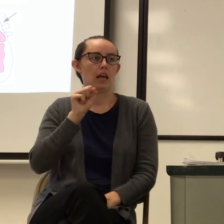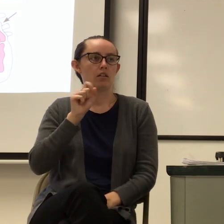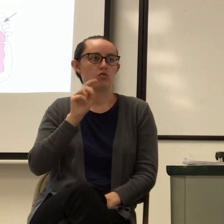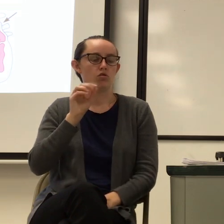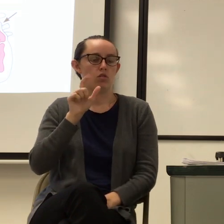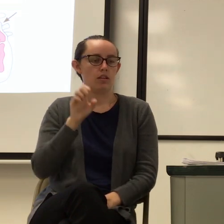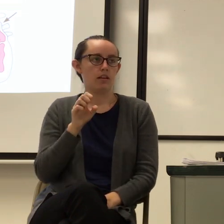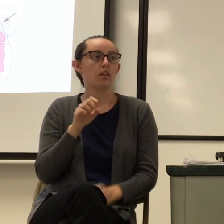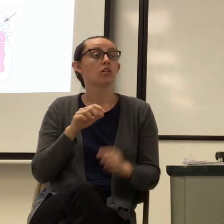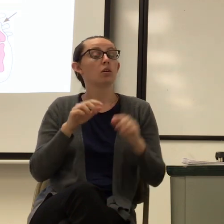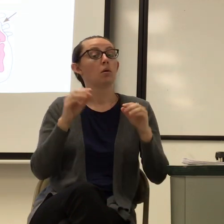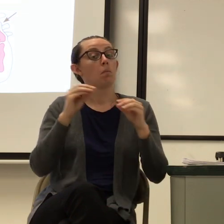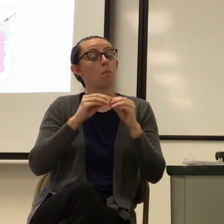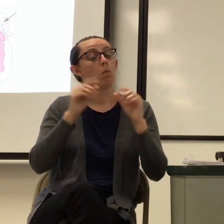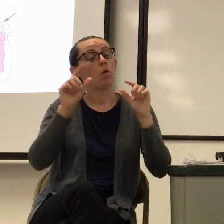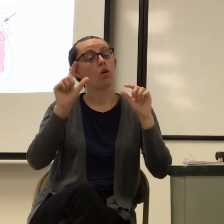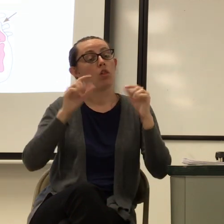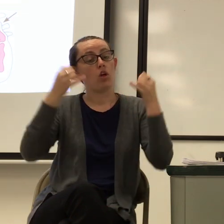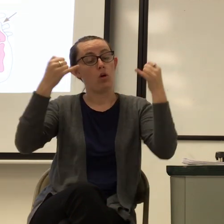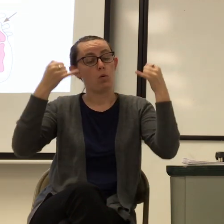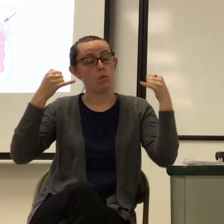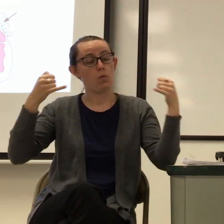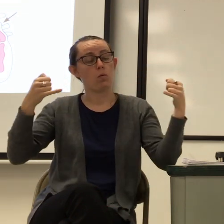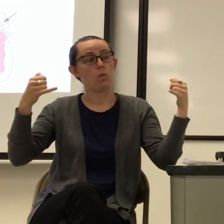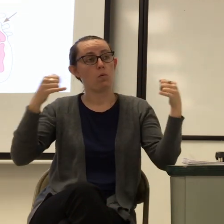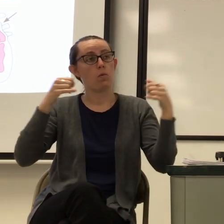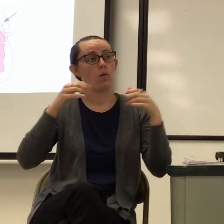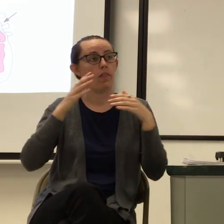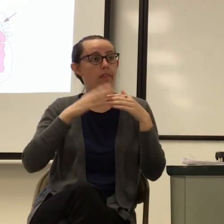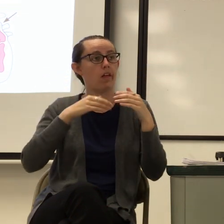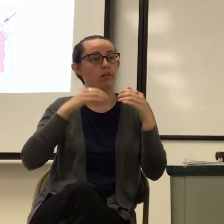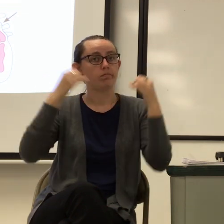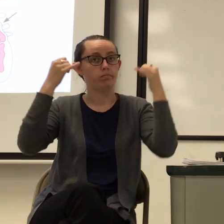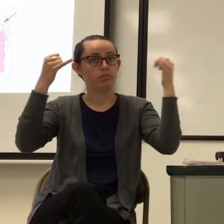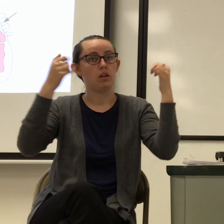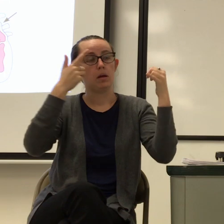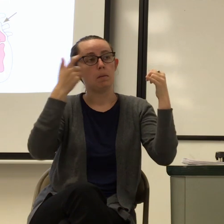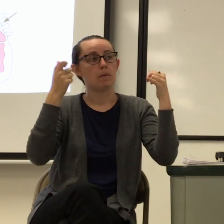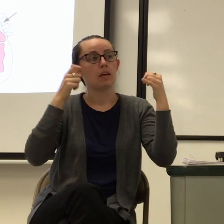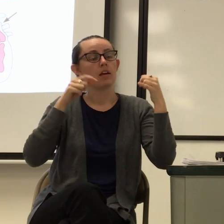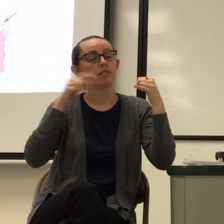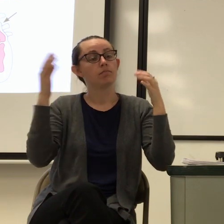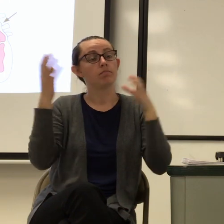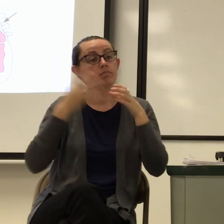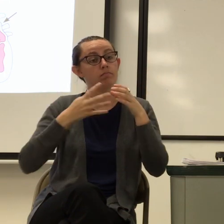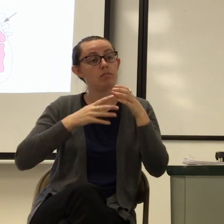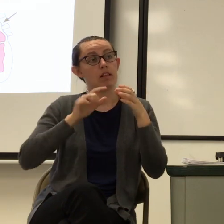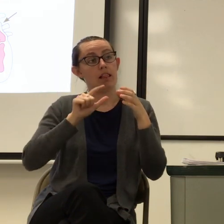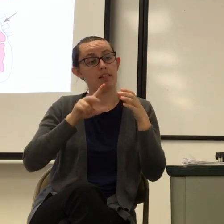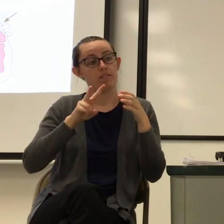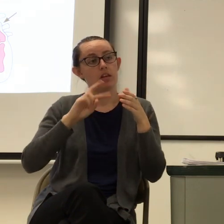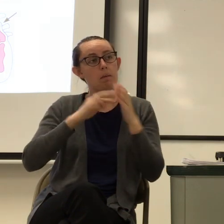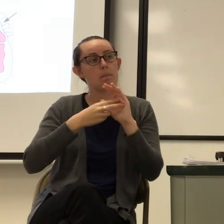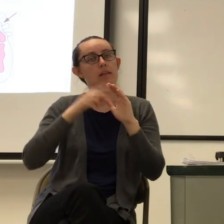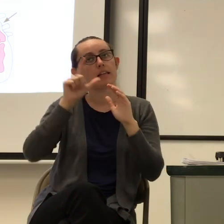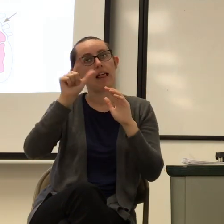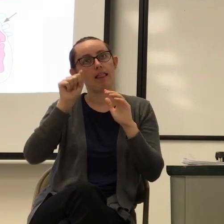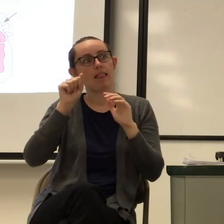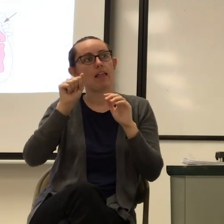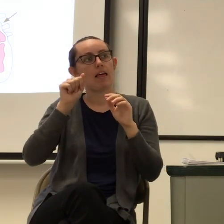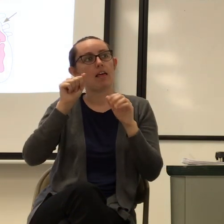pressure gradients, if blood flows into the LV, the LA pressure is a little bit higher. Okay, that's the pressure gradient